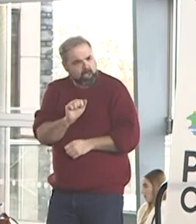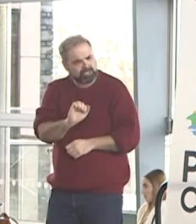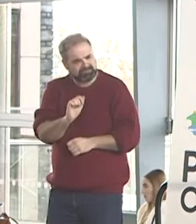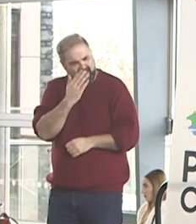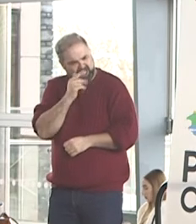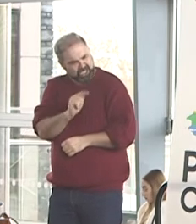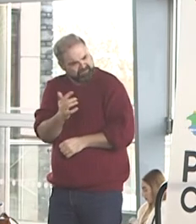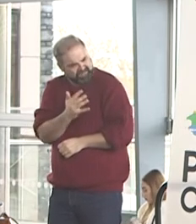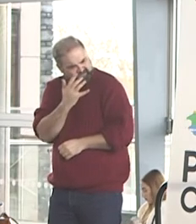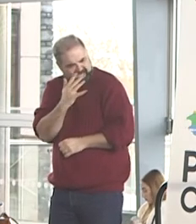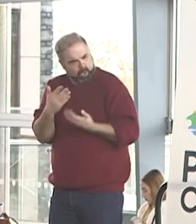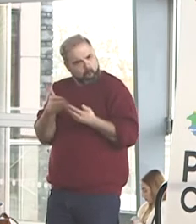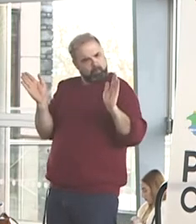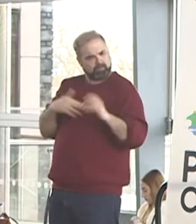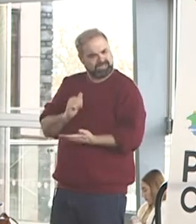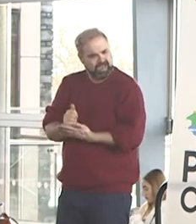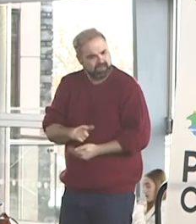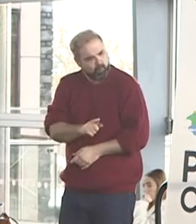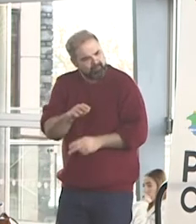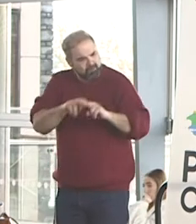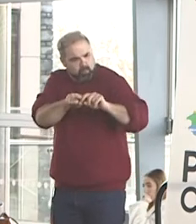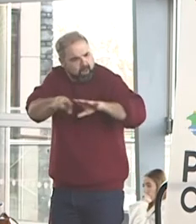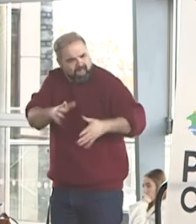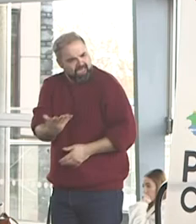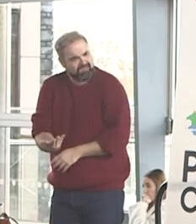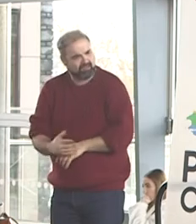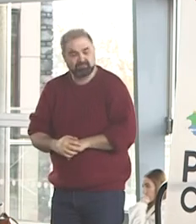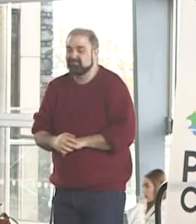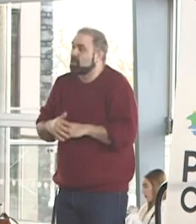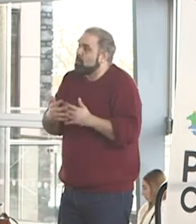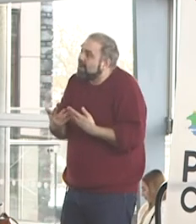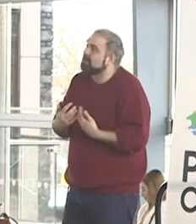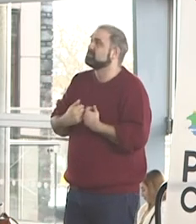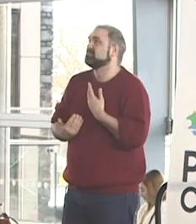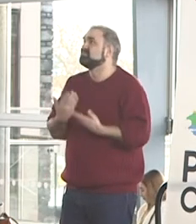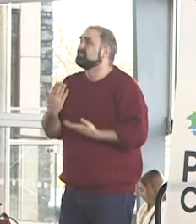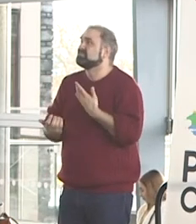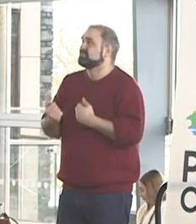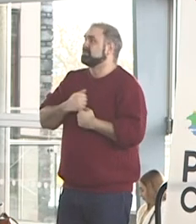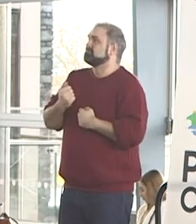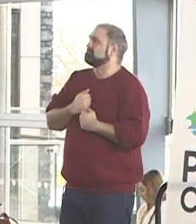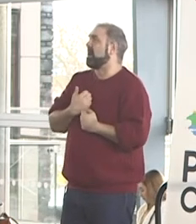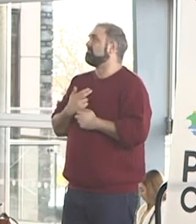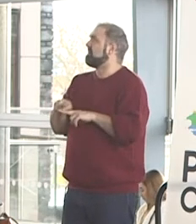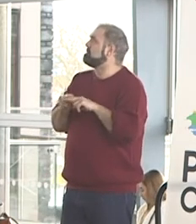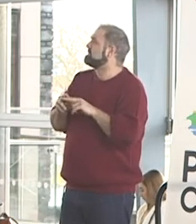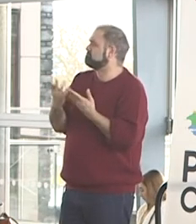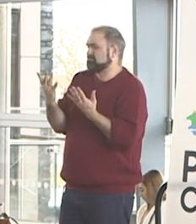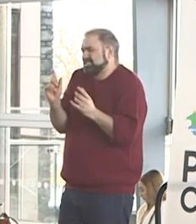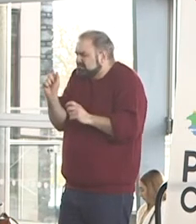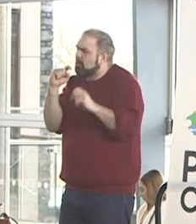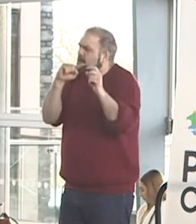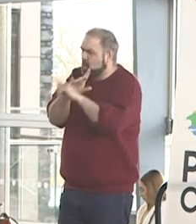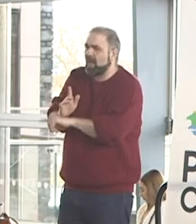come out at that age. What was your family life like? I still do have a very peculiar family, but I think every family